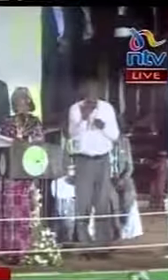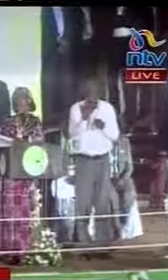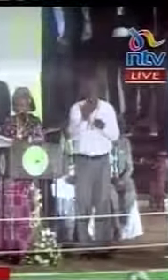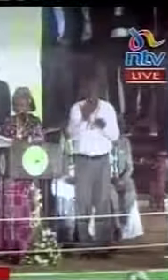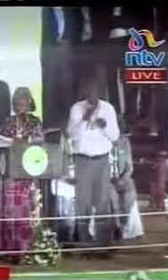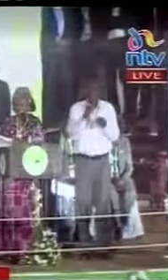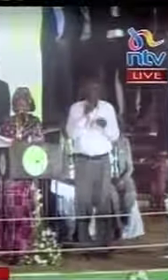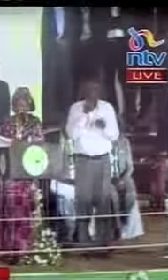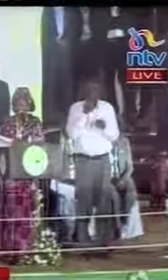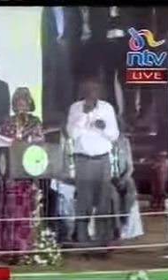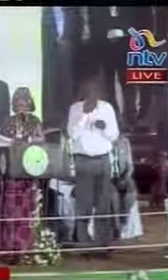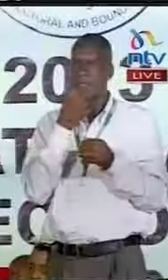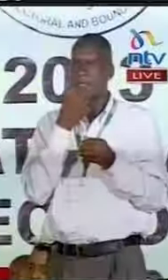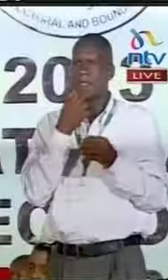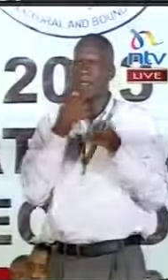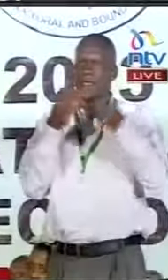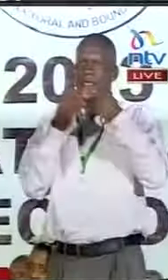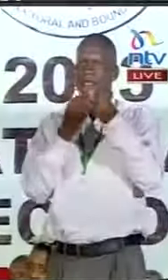285. James Kiapi,